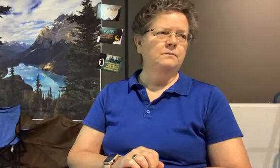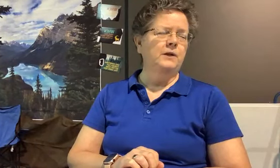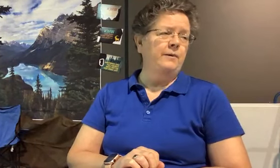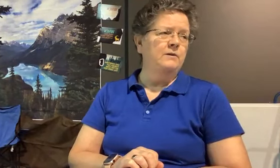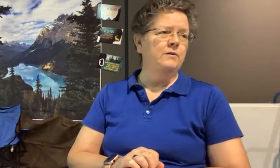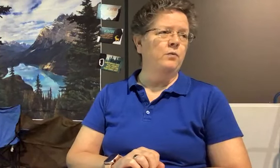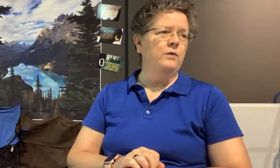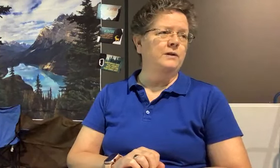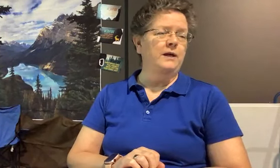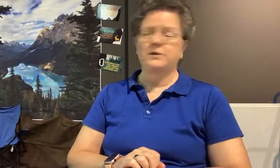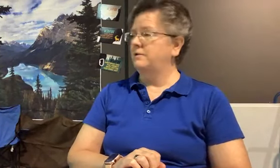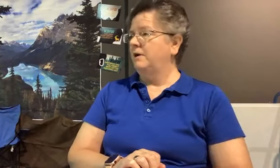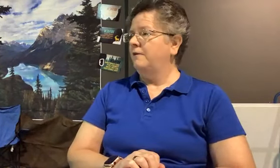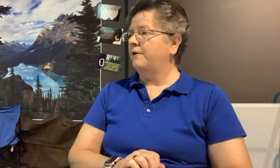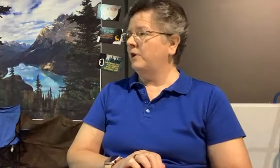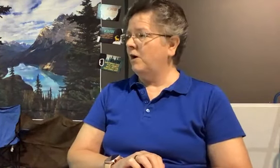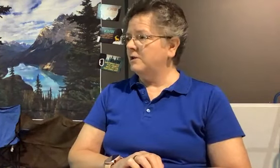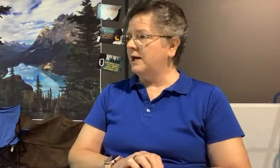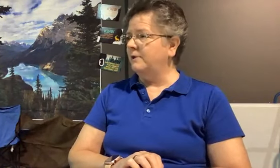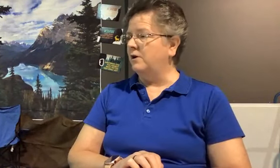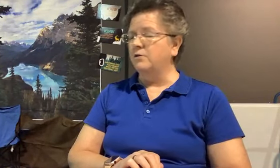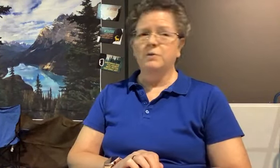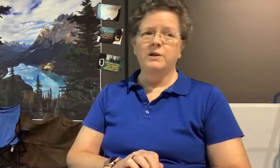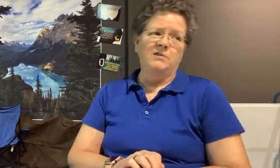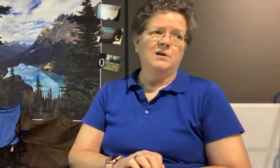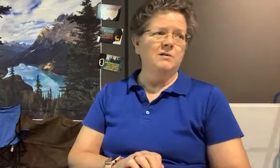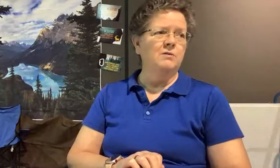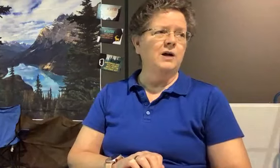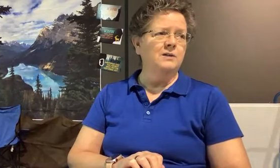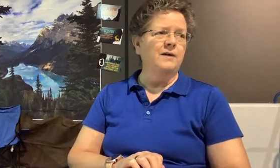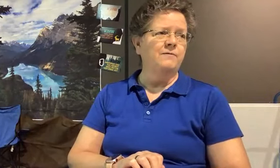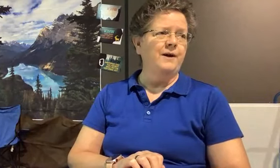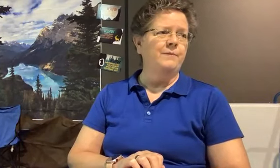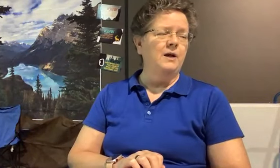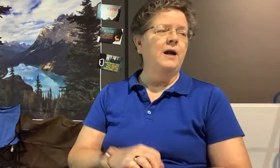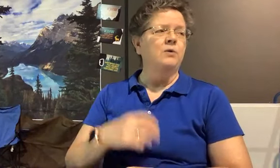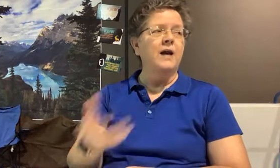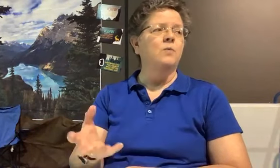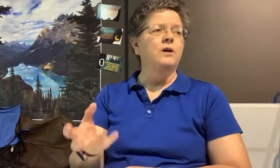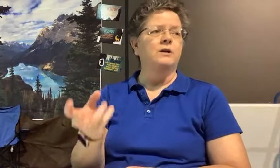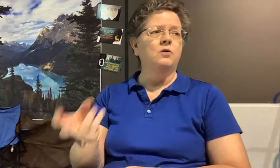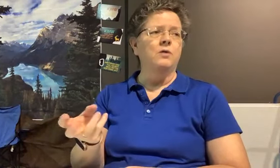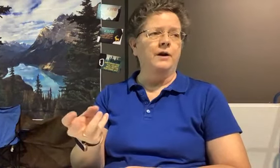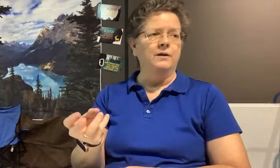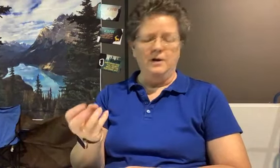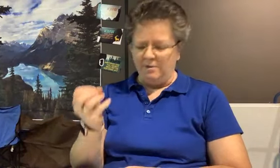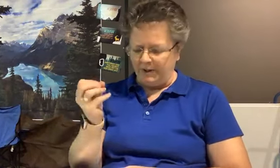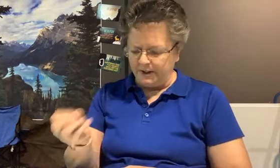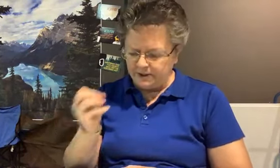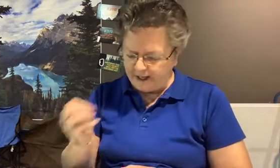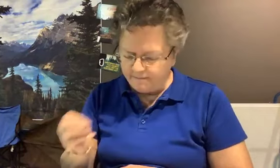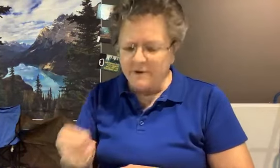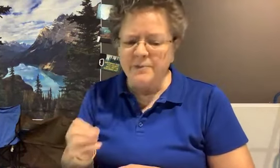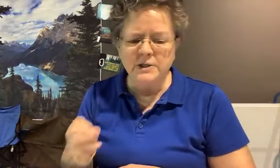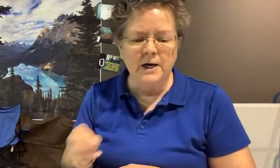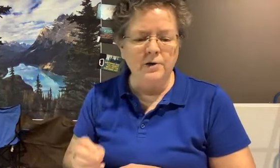I mean, it's from a long time ago, so we think, okay, time frame, and we kind of want to ignore it. But the time frame is telling